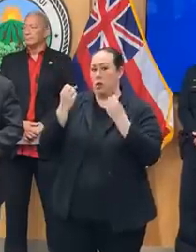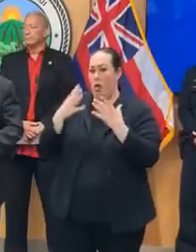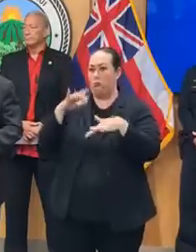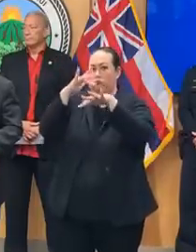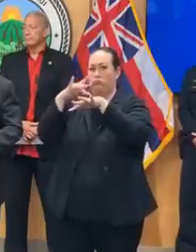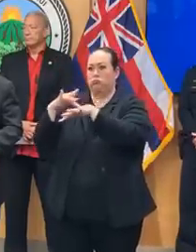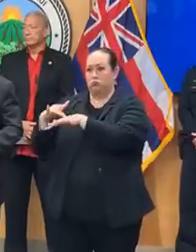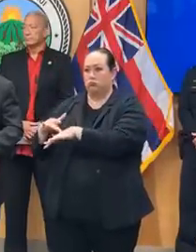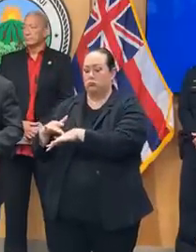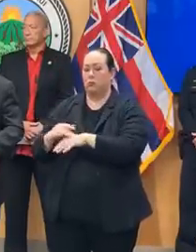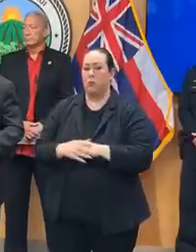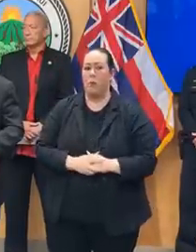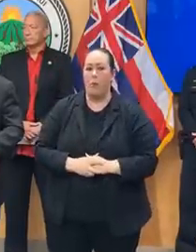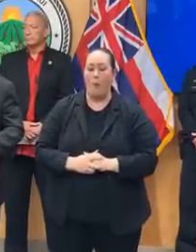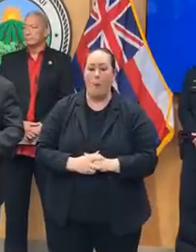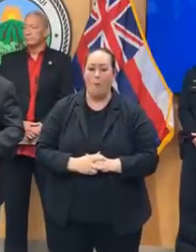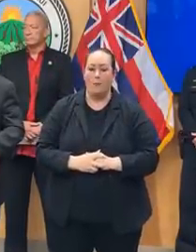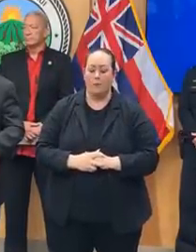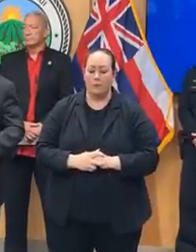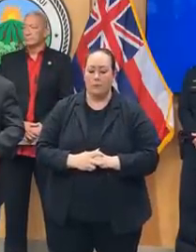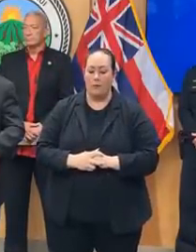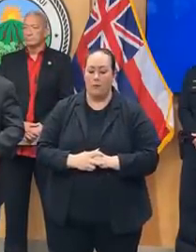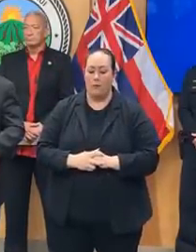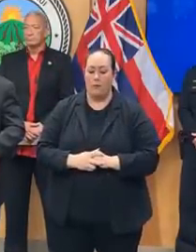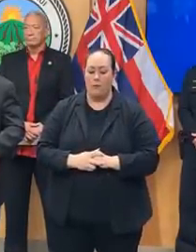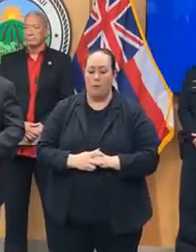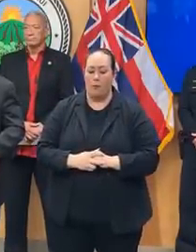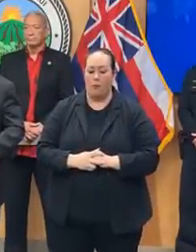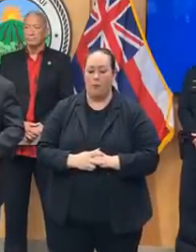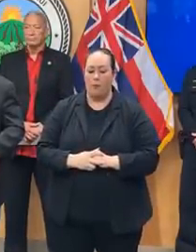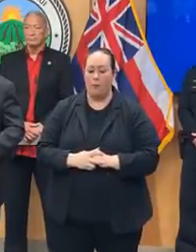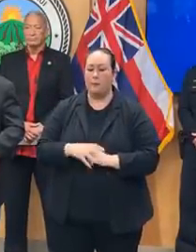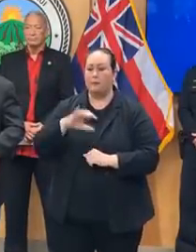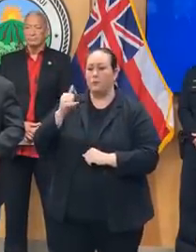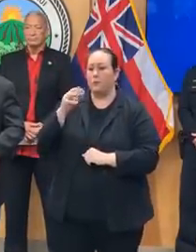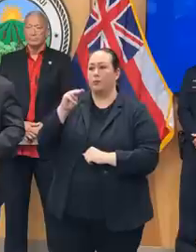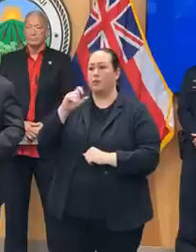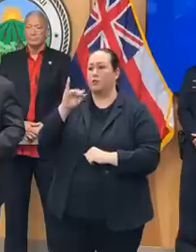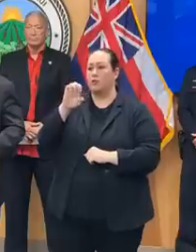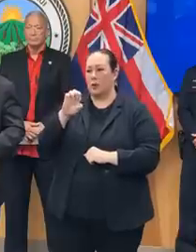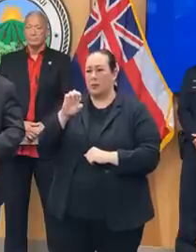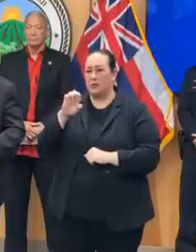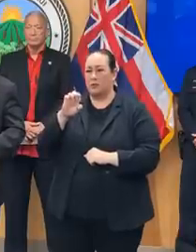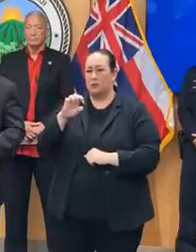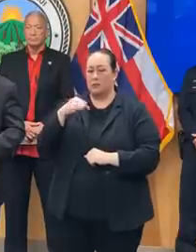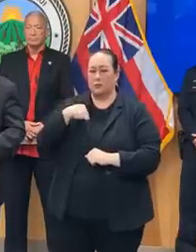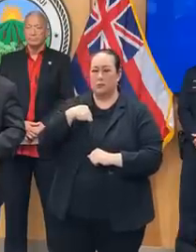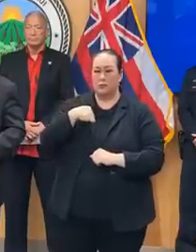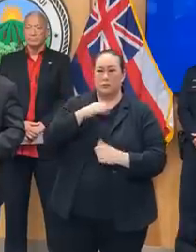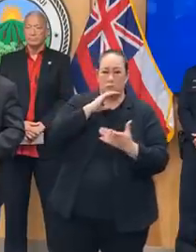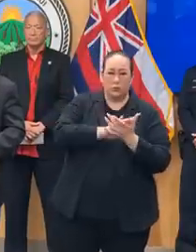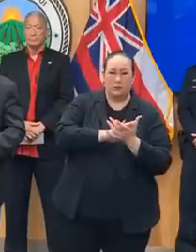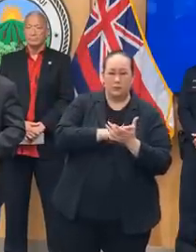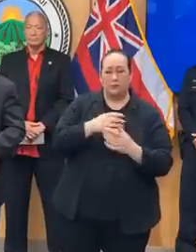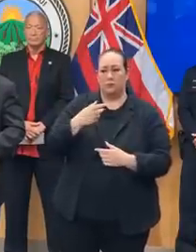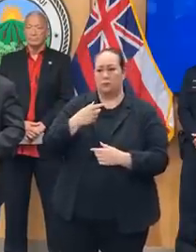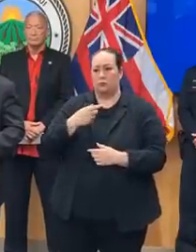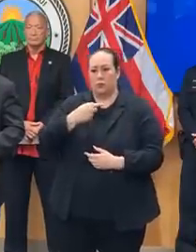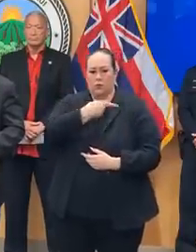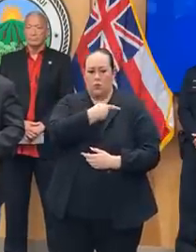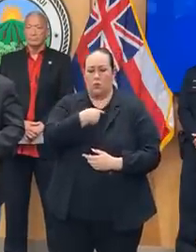So please know that Jamie and our hearts are with all of those families who are here in Maui